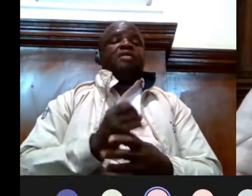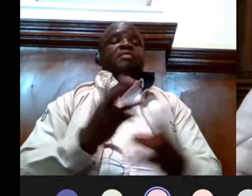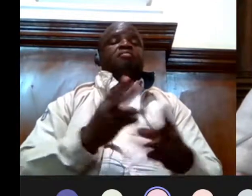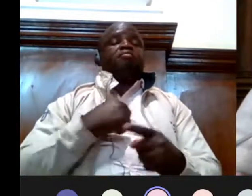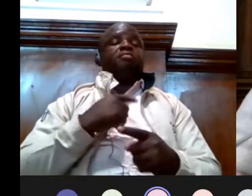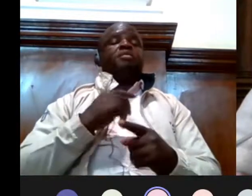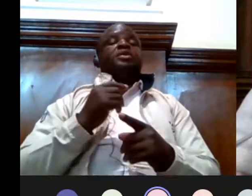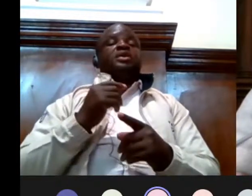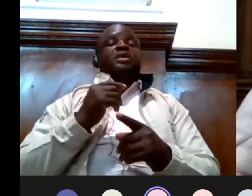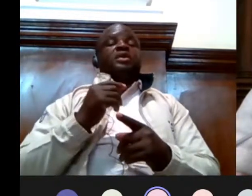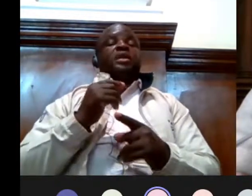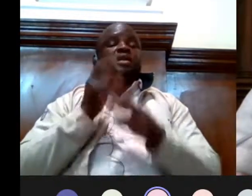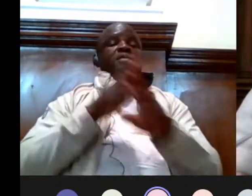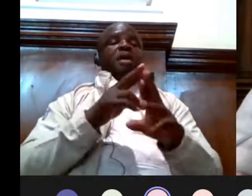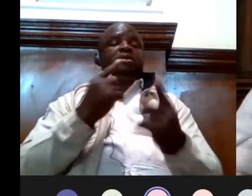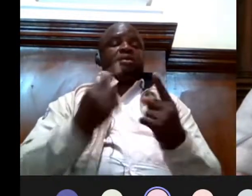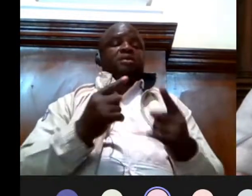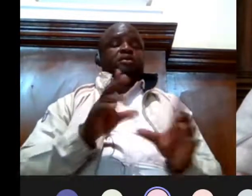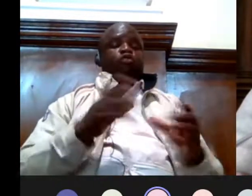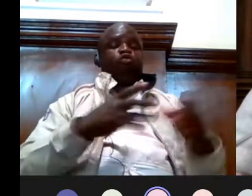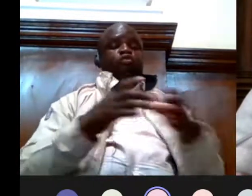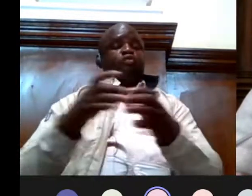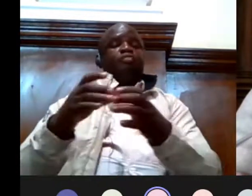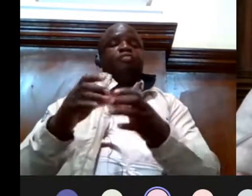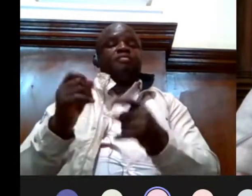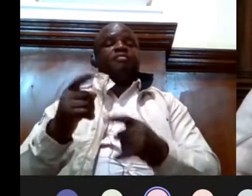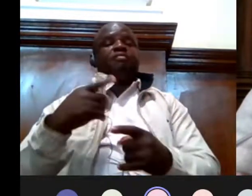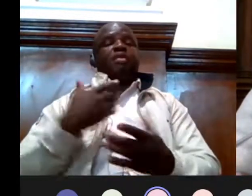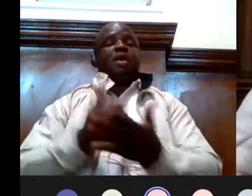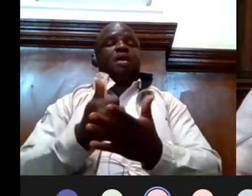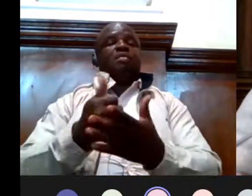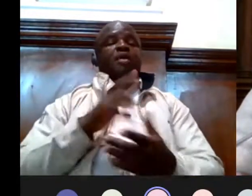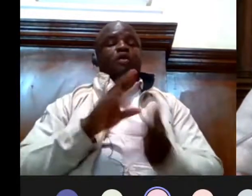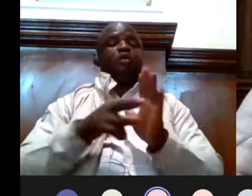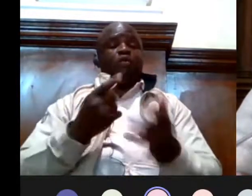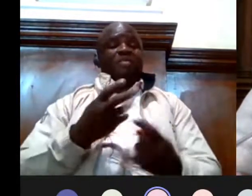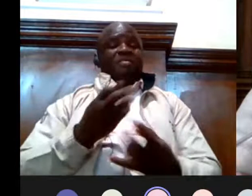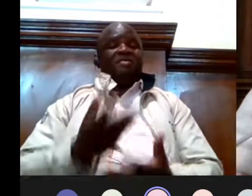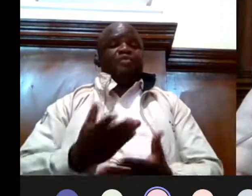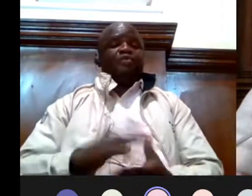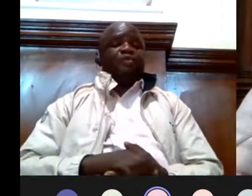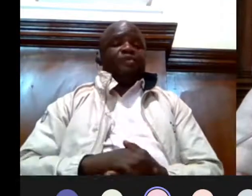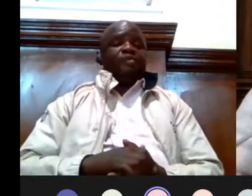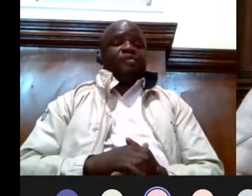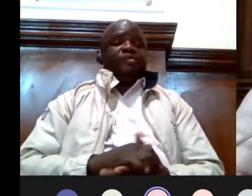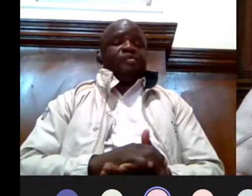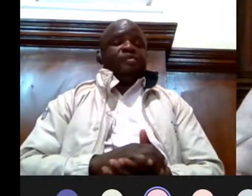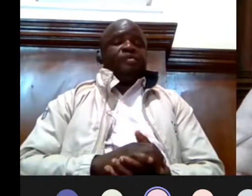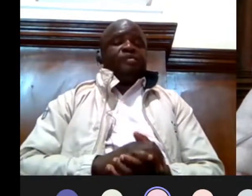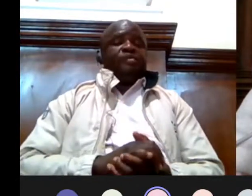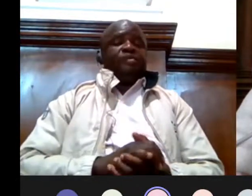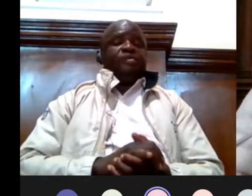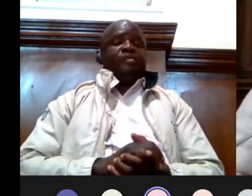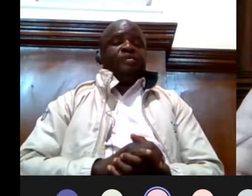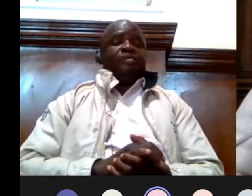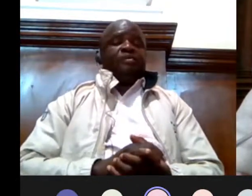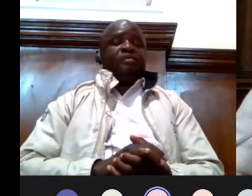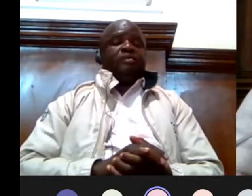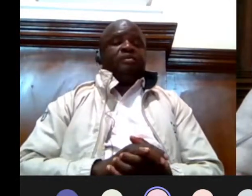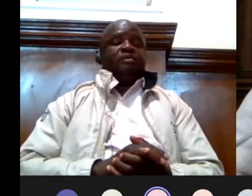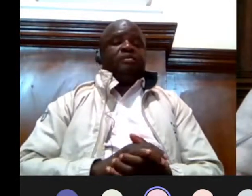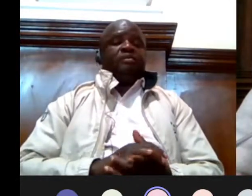reciprocal relations, imbued with the principle of human rights